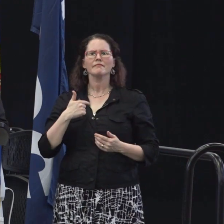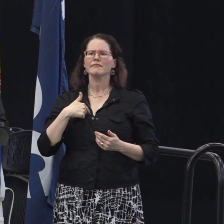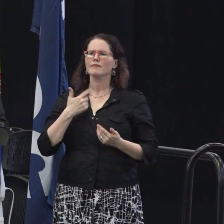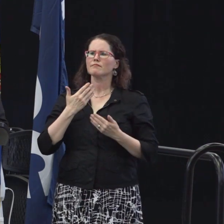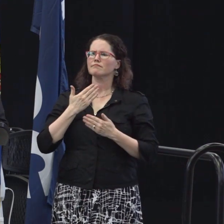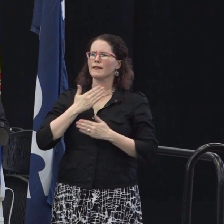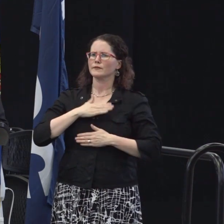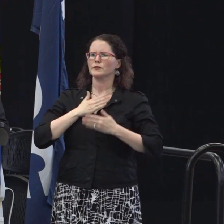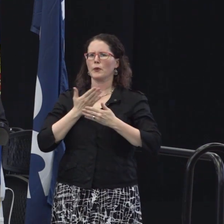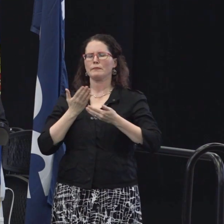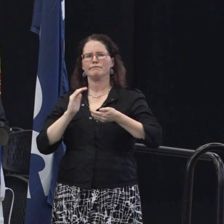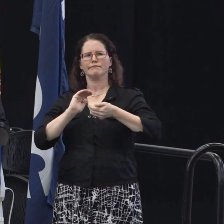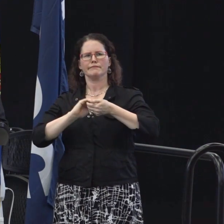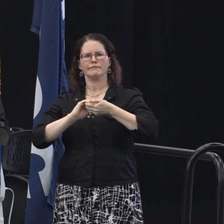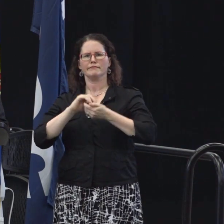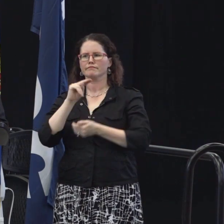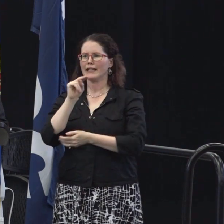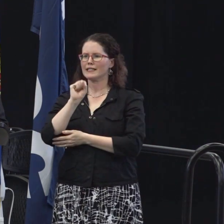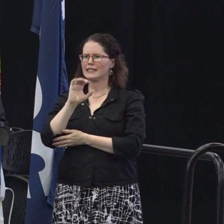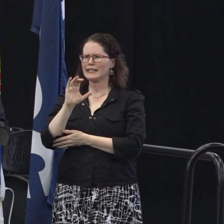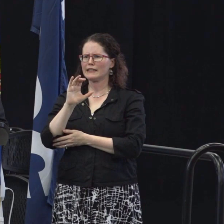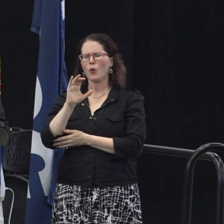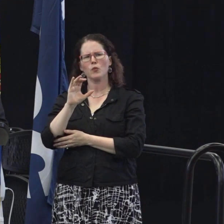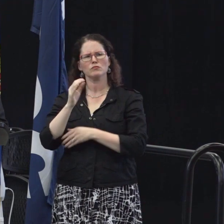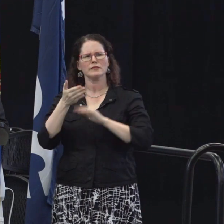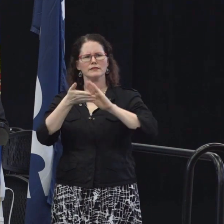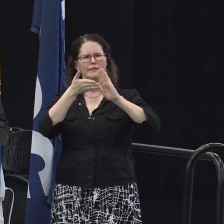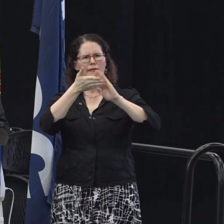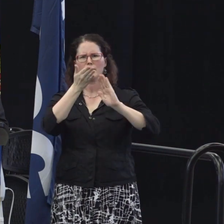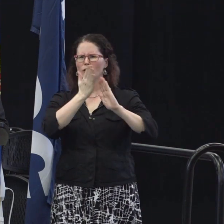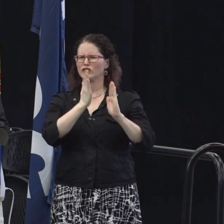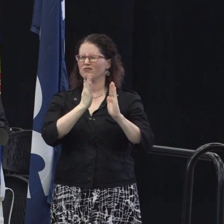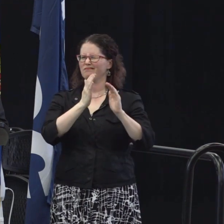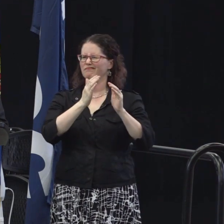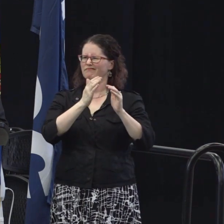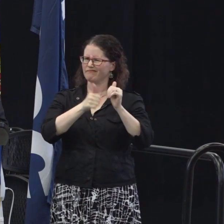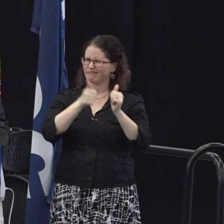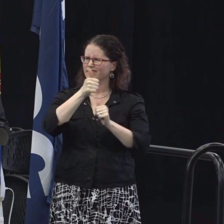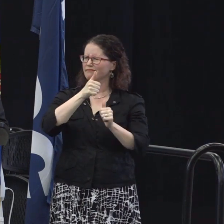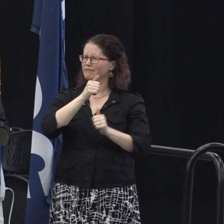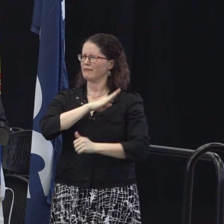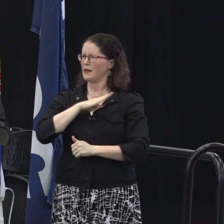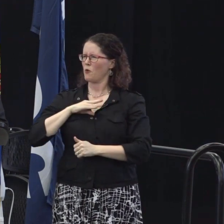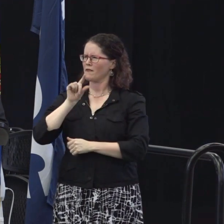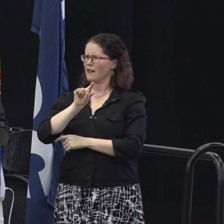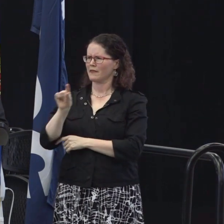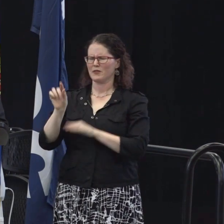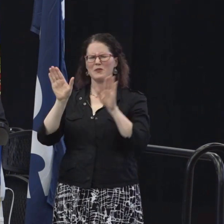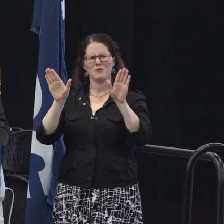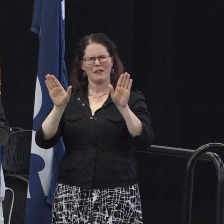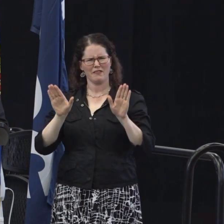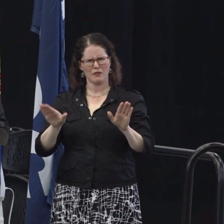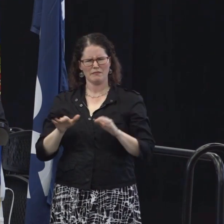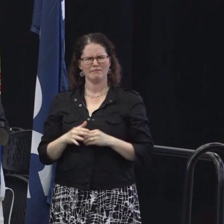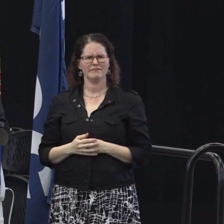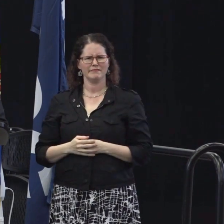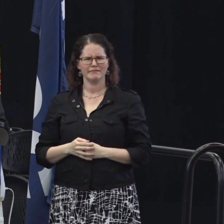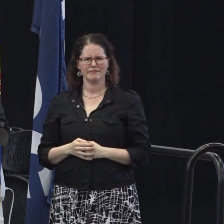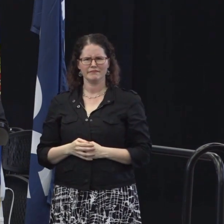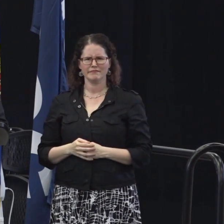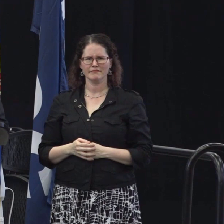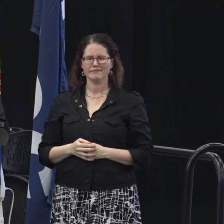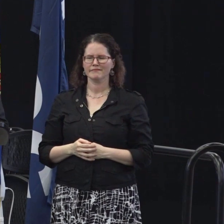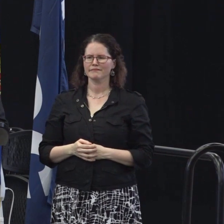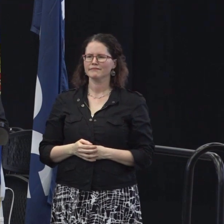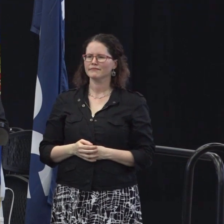community college administration and board of governors. I have to say that Nova Scotia is blessed